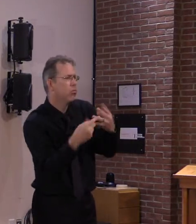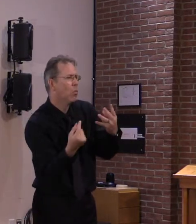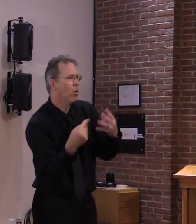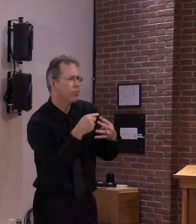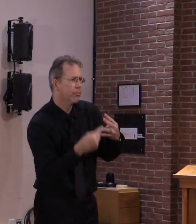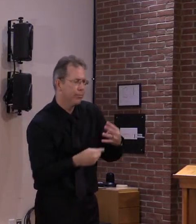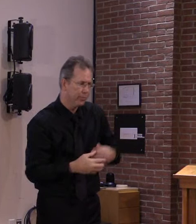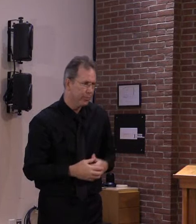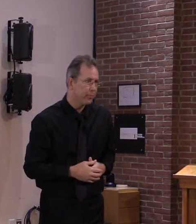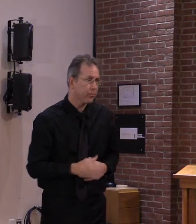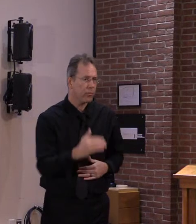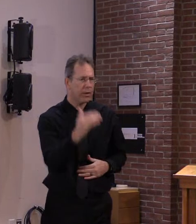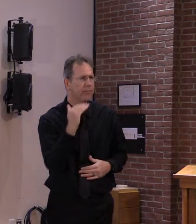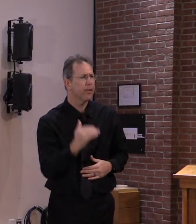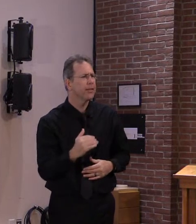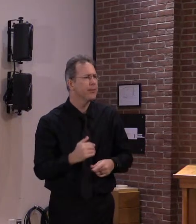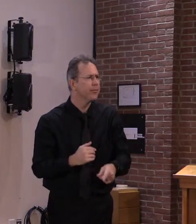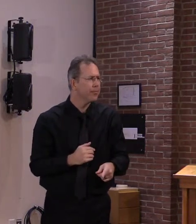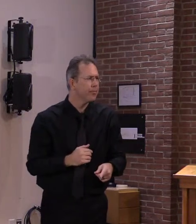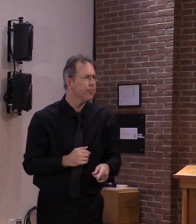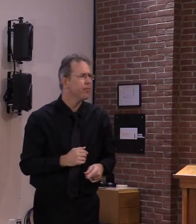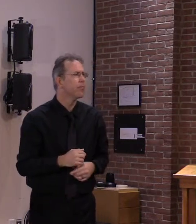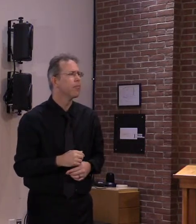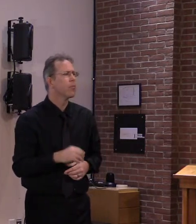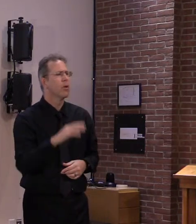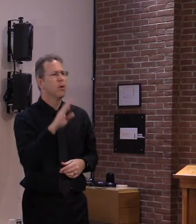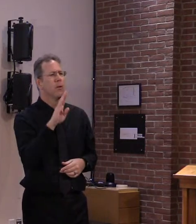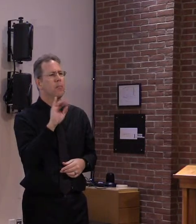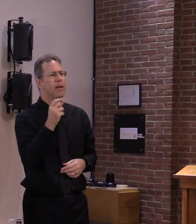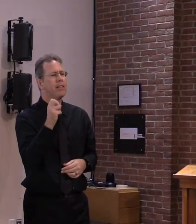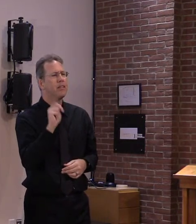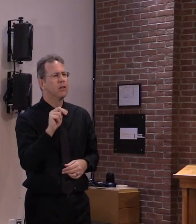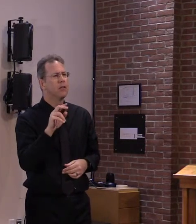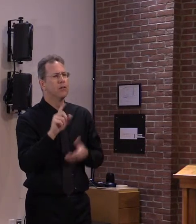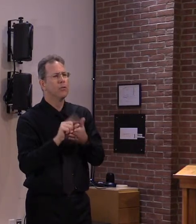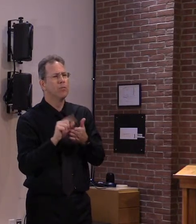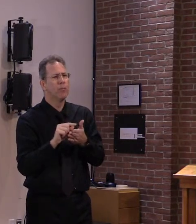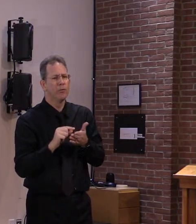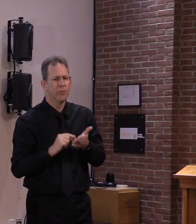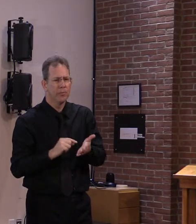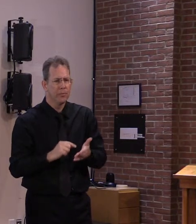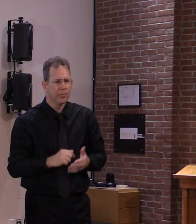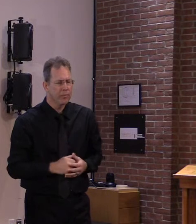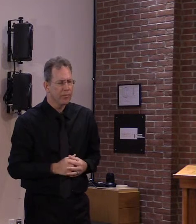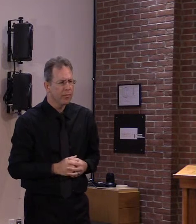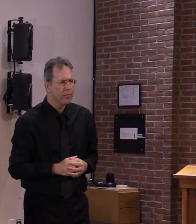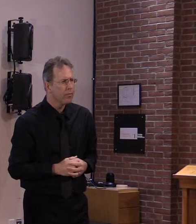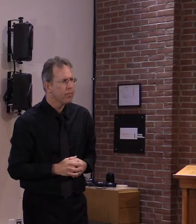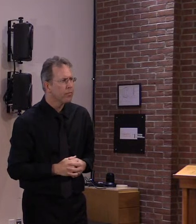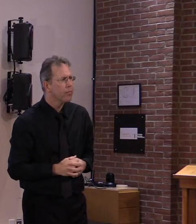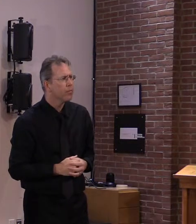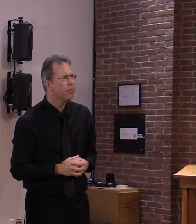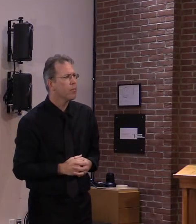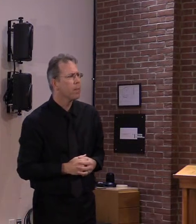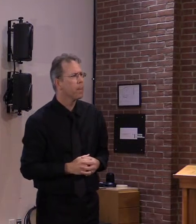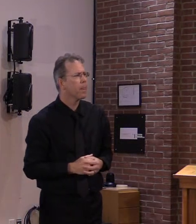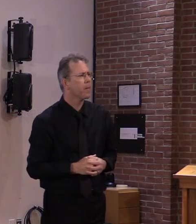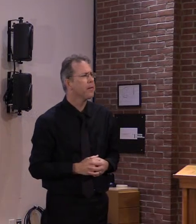we're keeping track. And again, we do this every single day to reflect on what's working, what isn't, and what we can do to help ourselves.